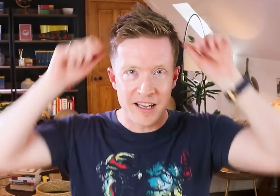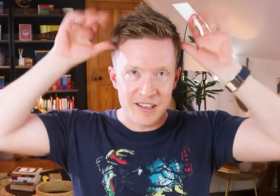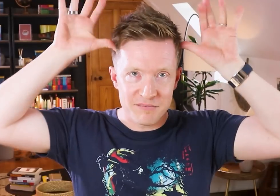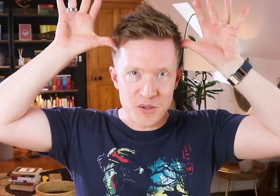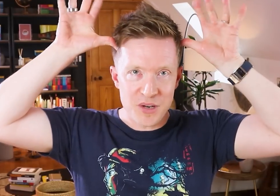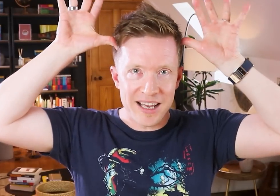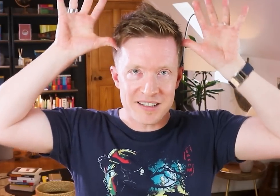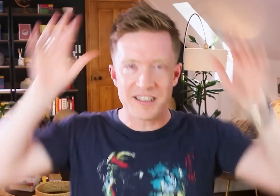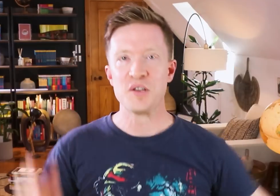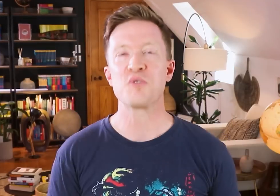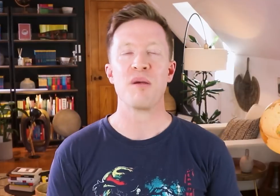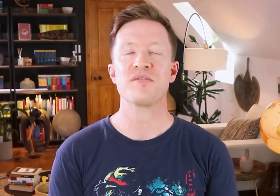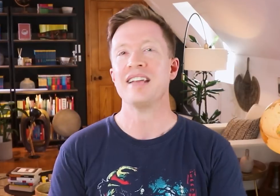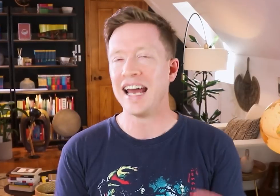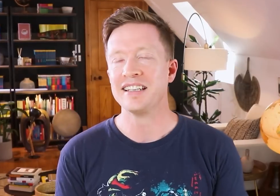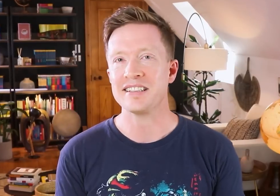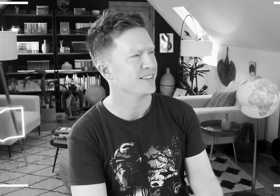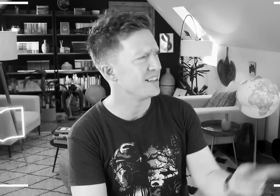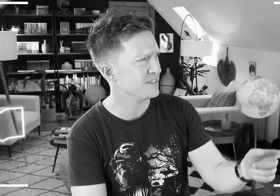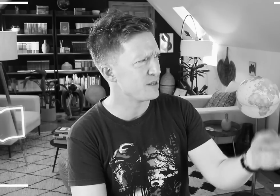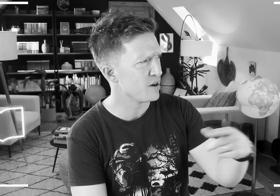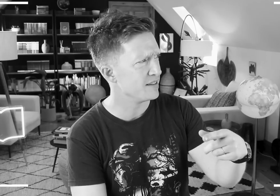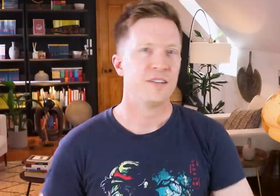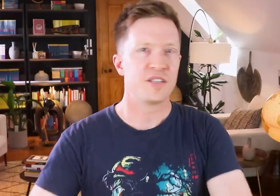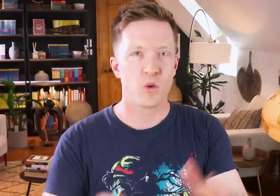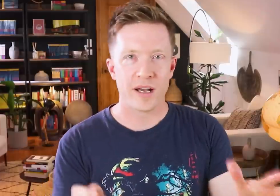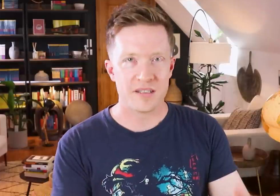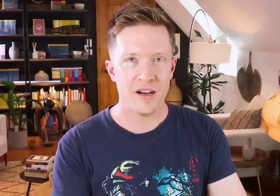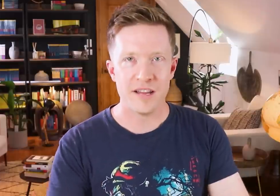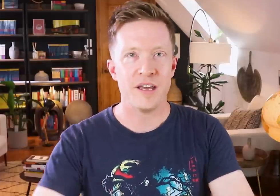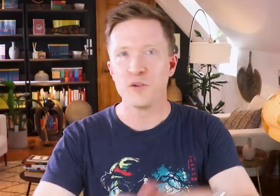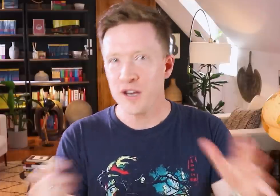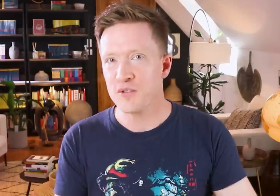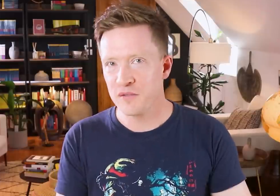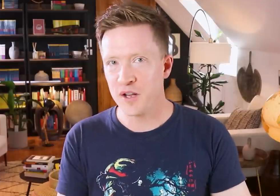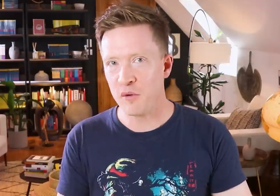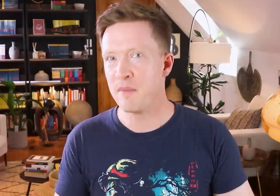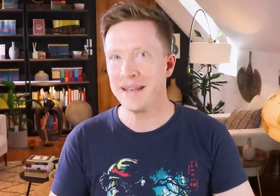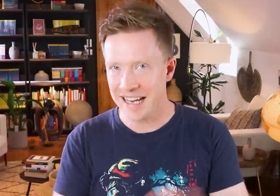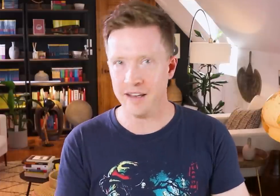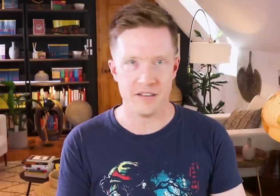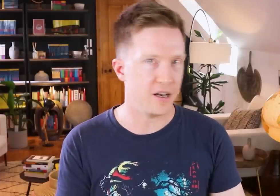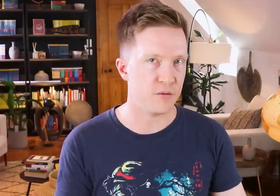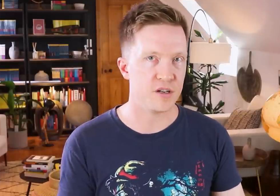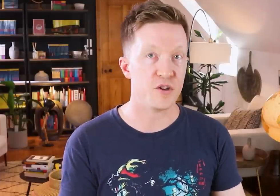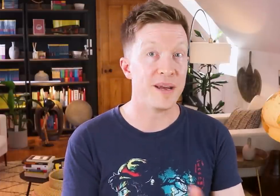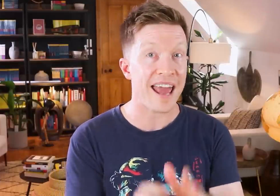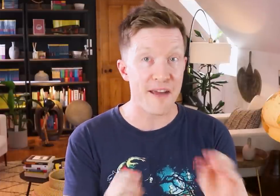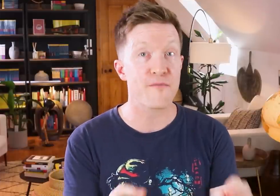use your hands like this to represent antlers. Did I do that right? Now, just as a quick aside, in the creation of this video, we've been meticulous in our research and made every